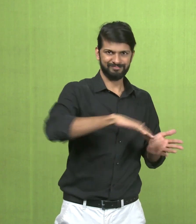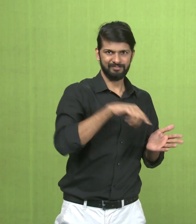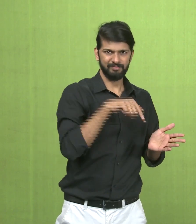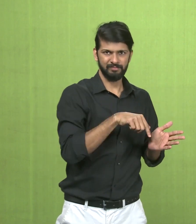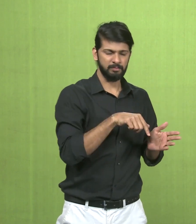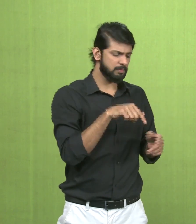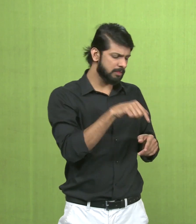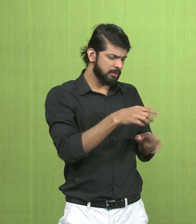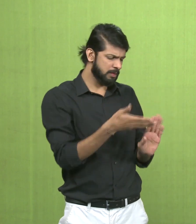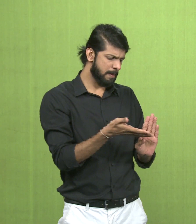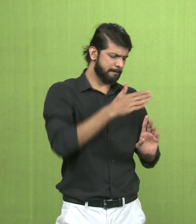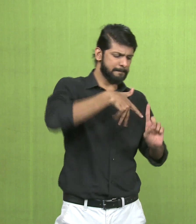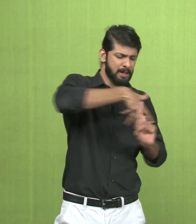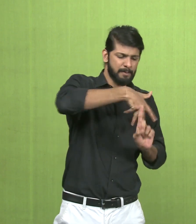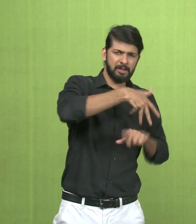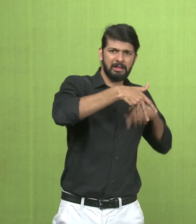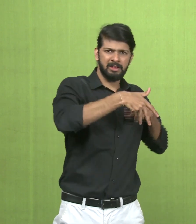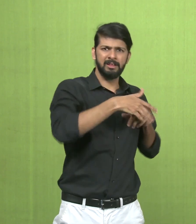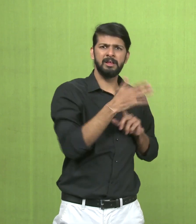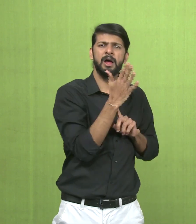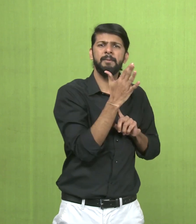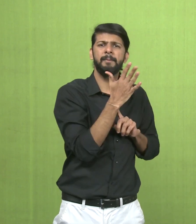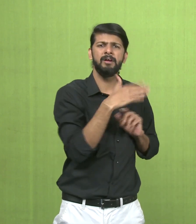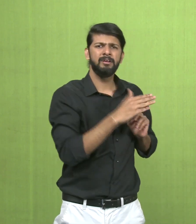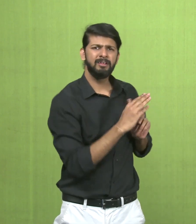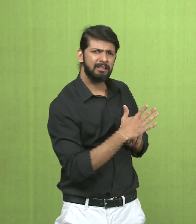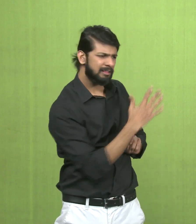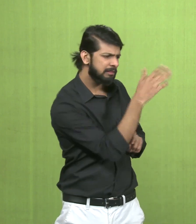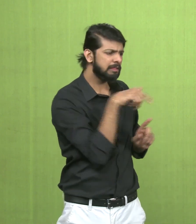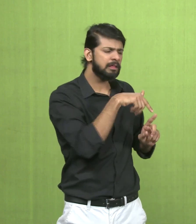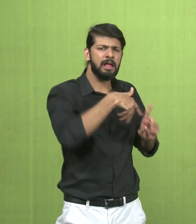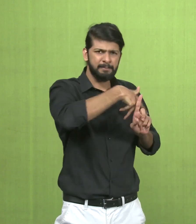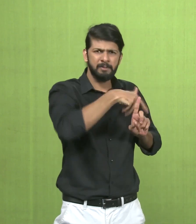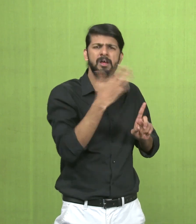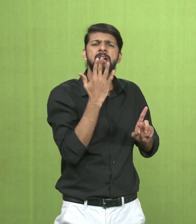What is the color of background leaves?